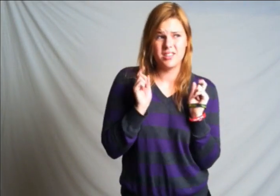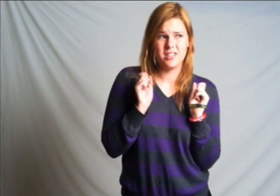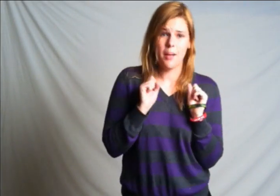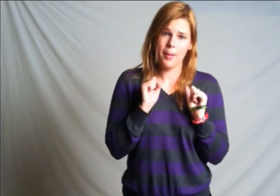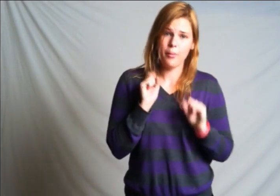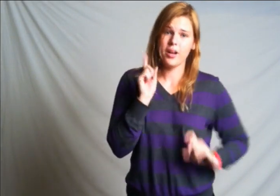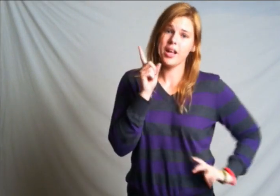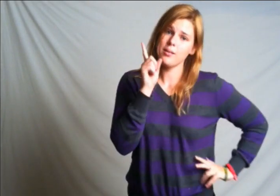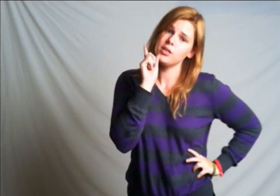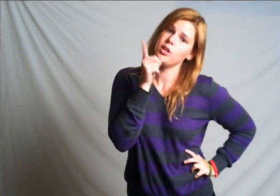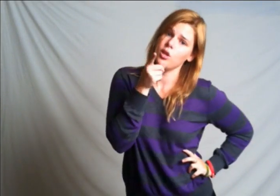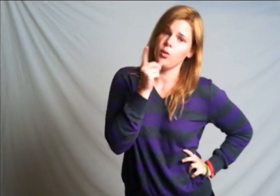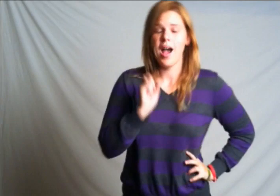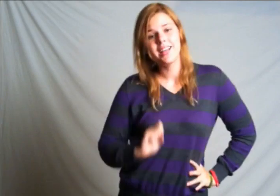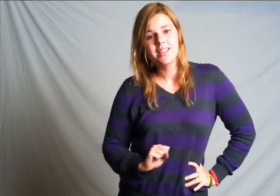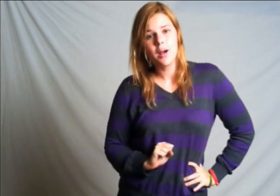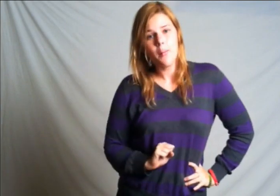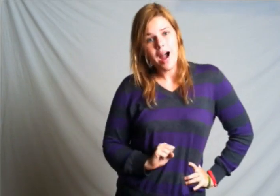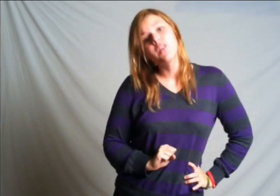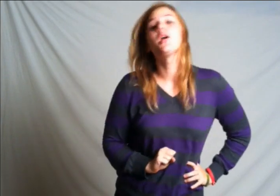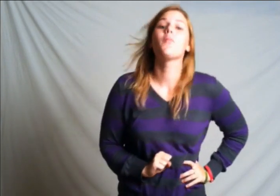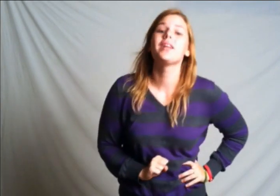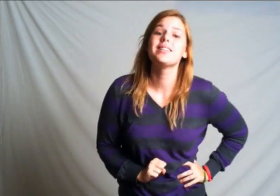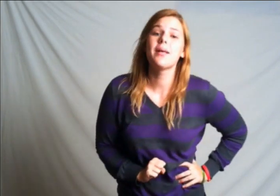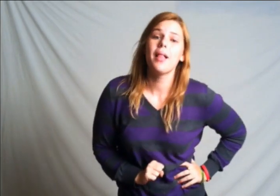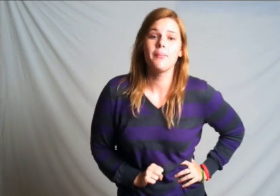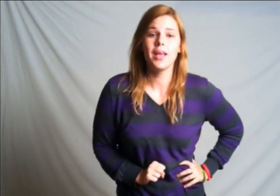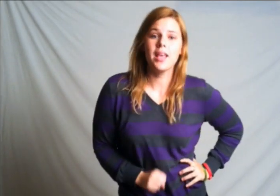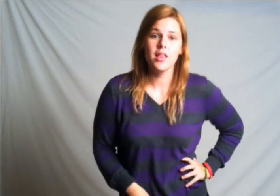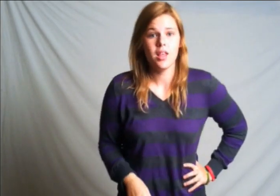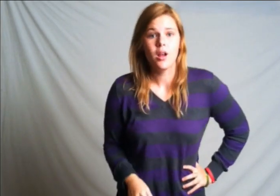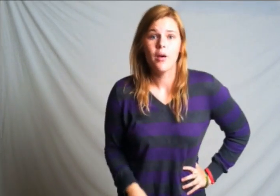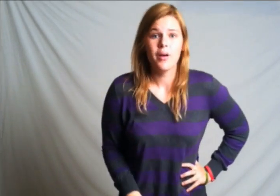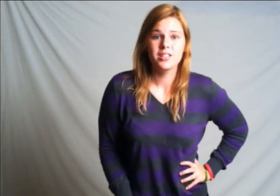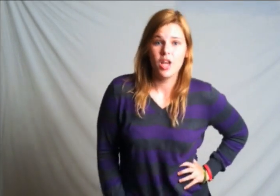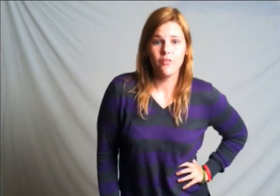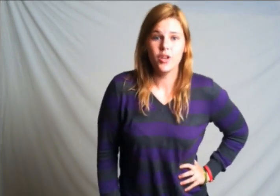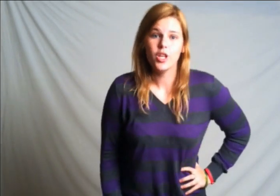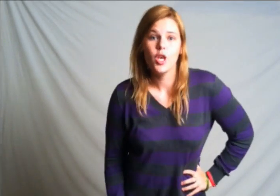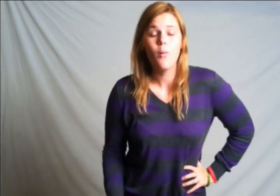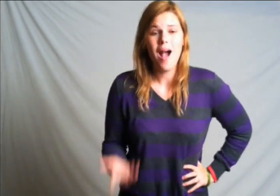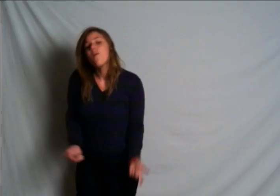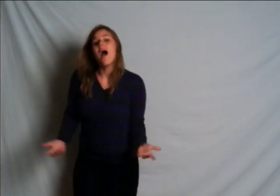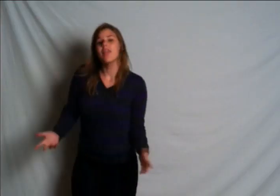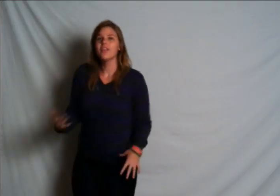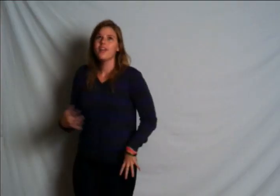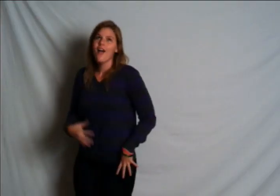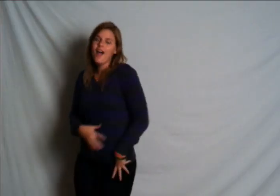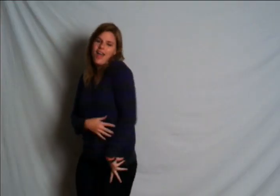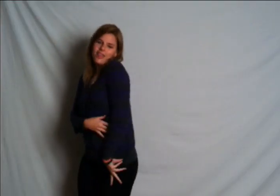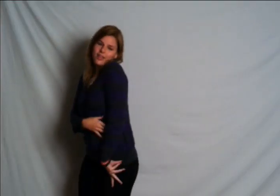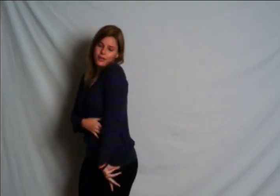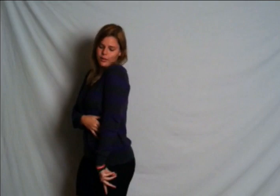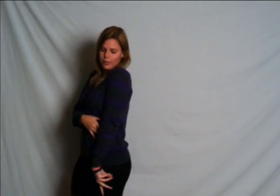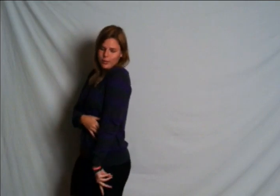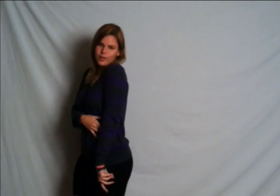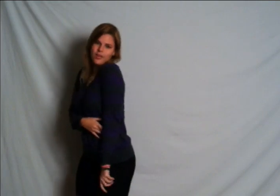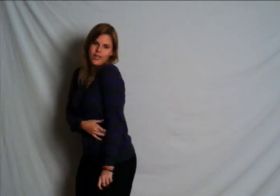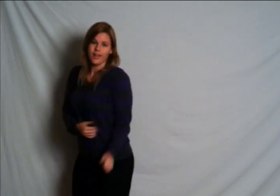too, but just not, baby, when it comes to you. I get so hungry when you say you love me. If you know what's good for you, I think you're hot, I think you're cool. You're the kind of